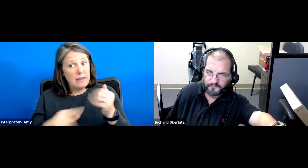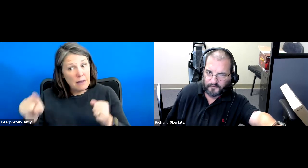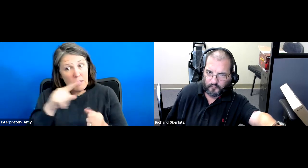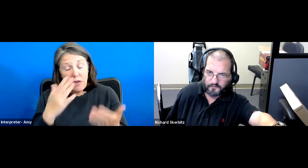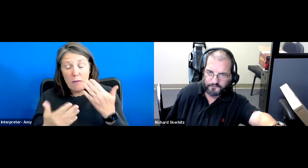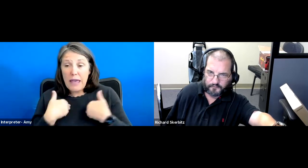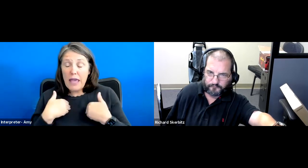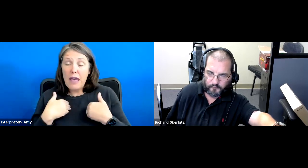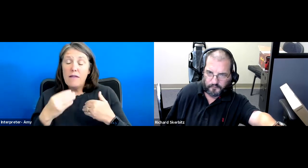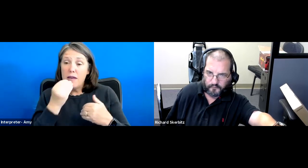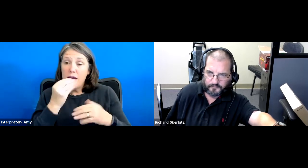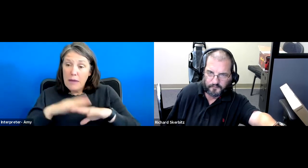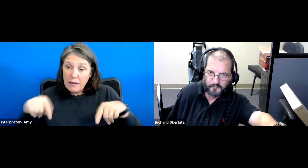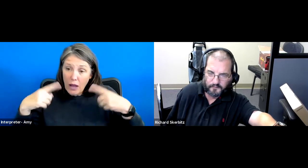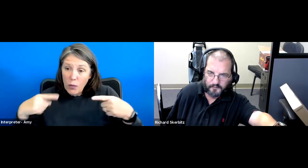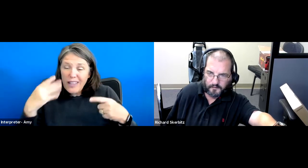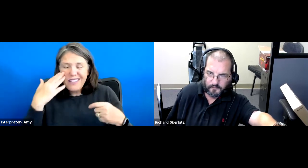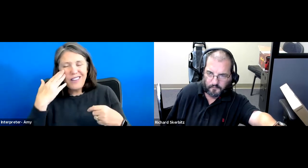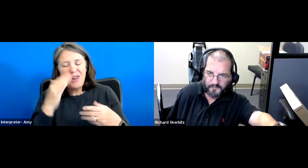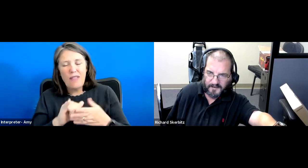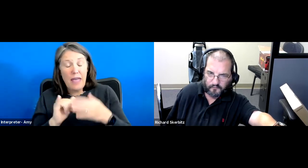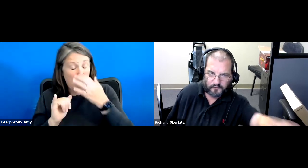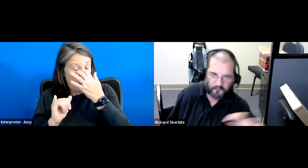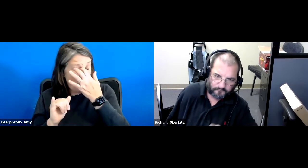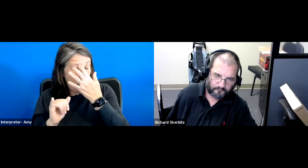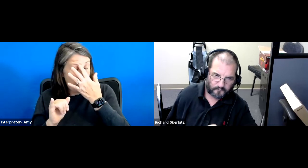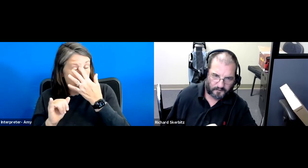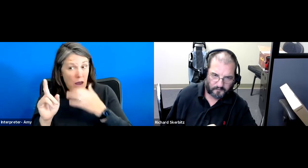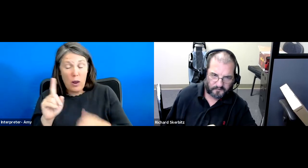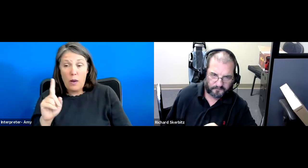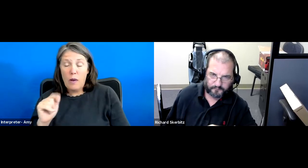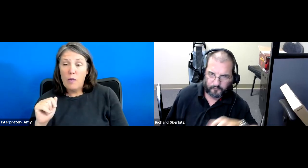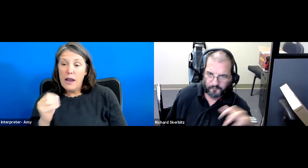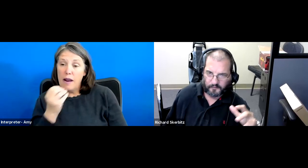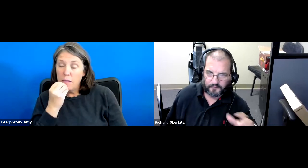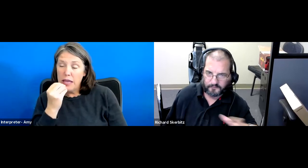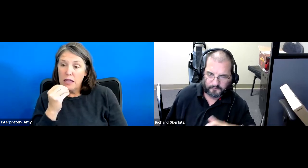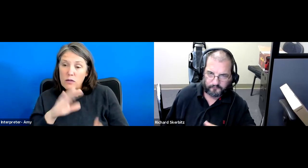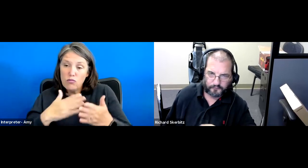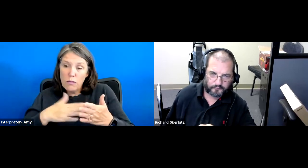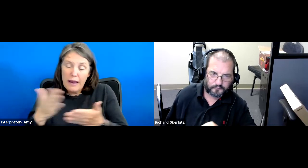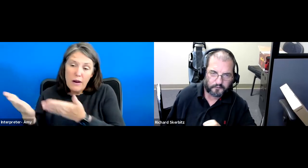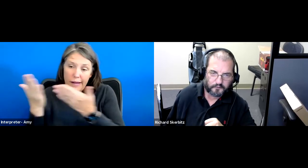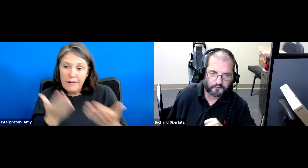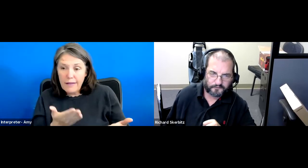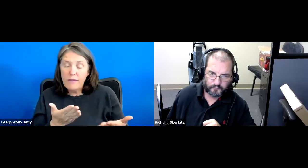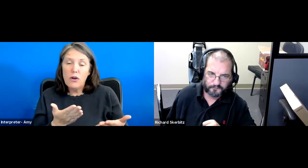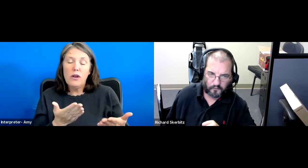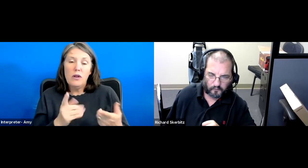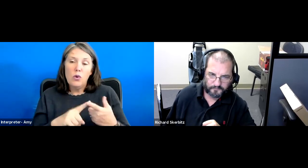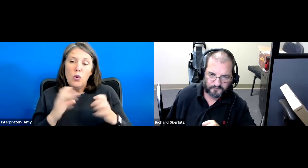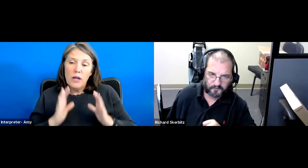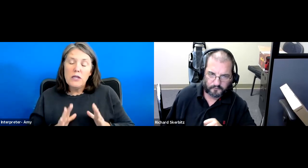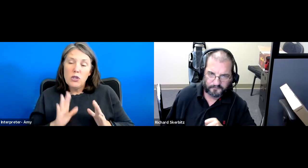have Meals on Wheels, so you're familiar with that, where meal is prepared and delivered to